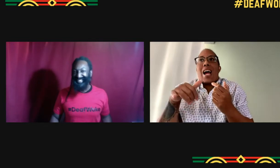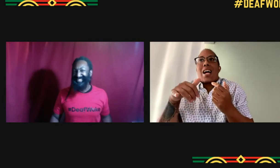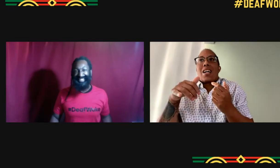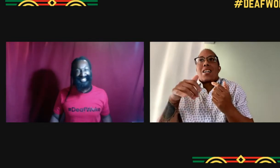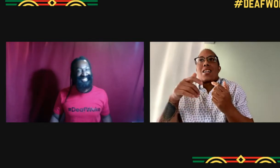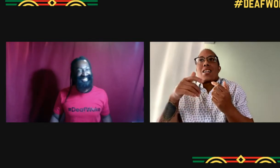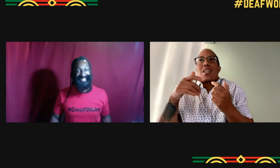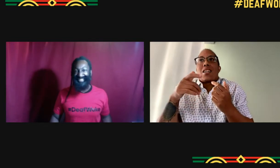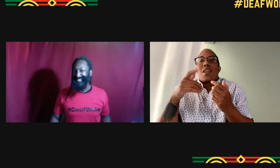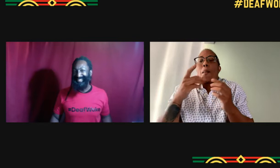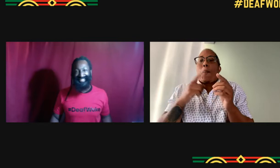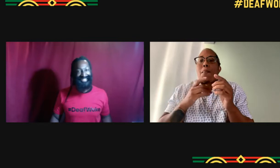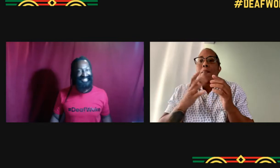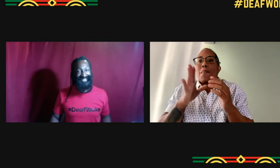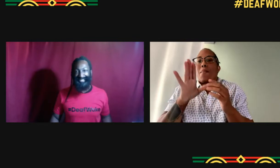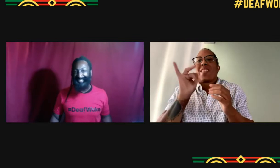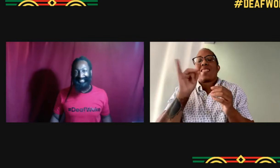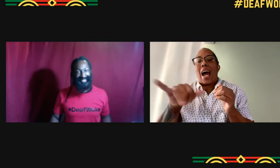To me,